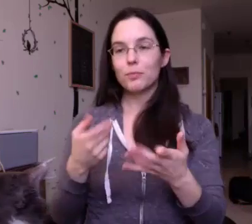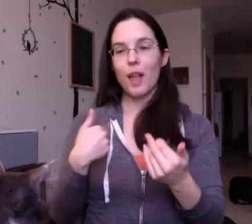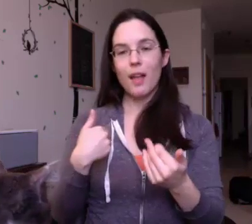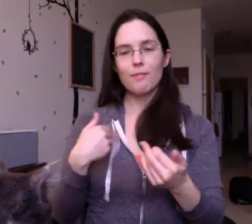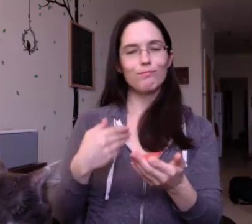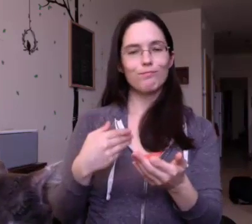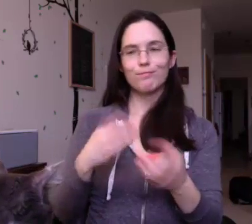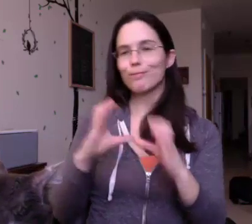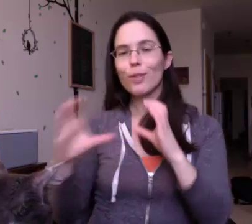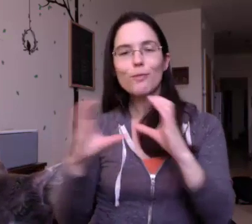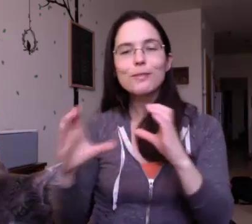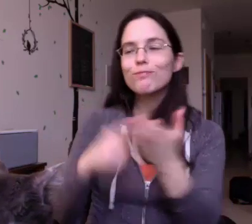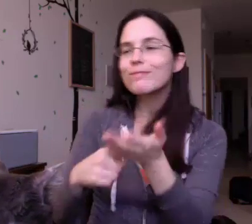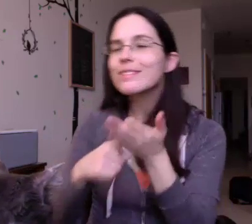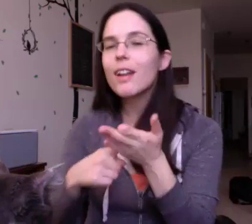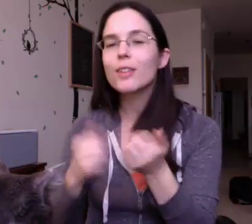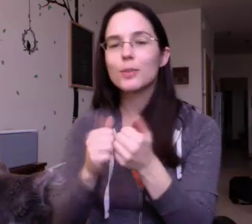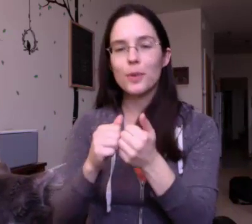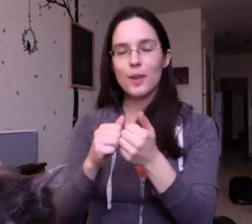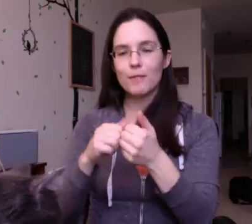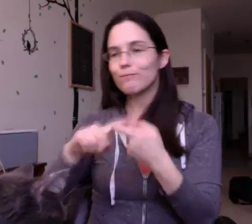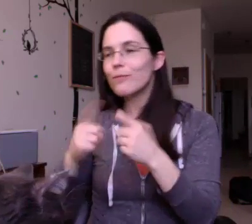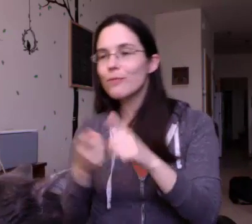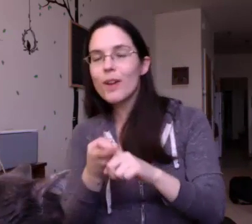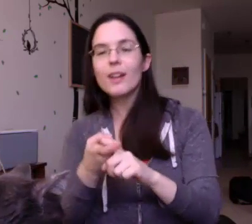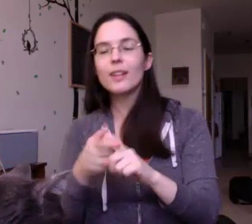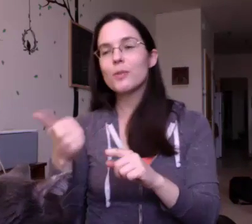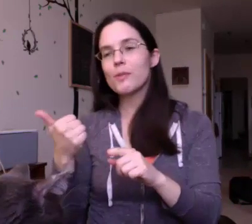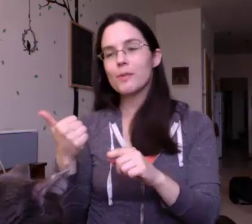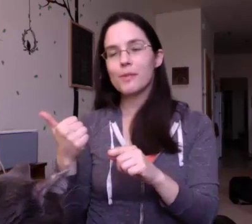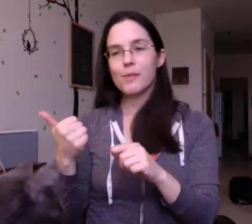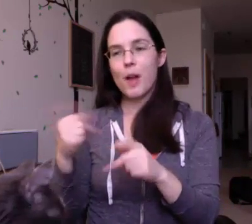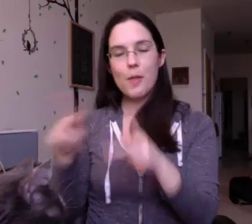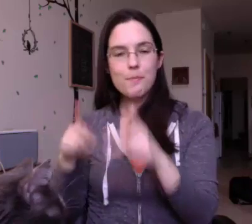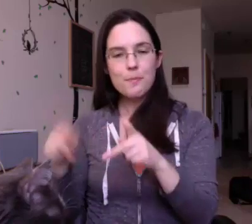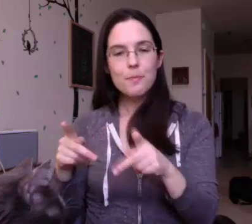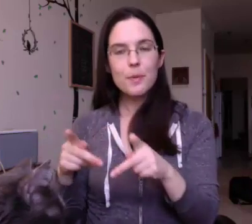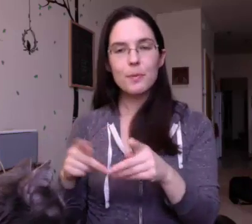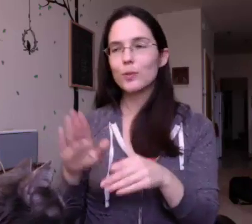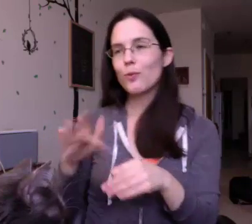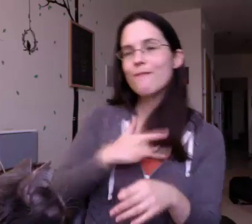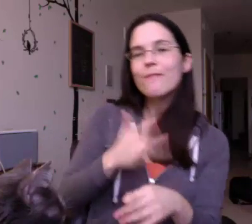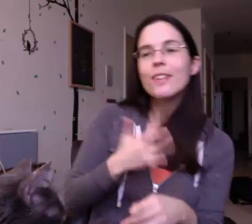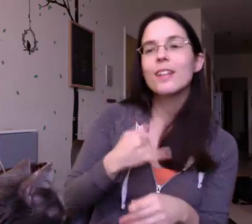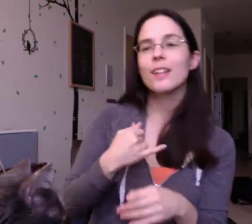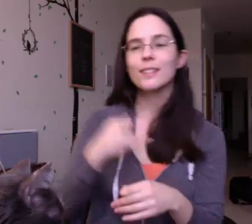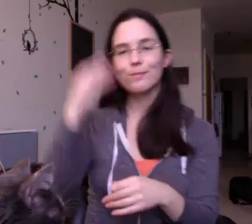through these masterpieces. So I think in conclusion, for me, the main thing is that all the amazing stuff here does not really